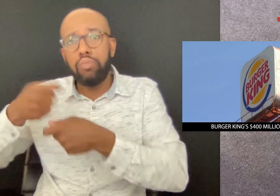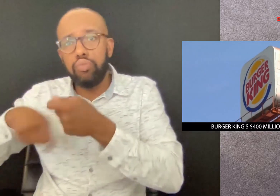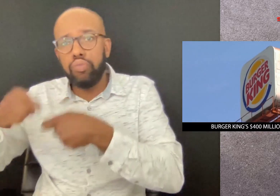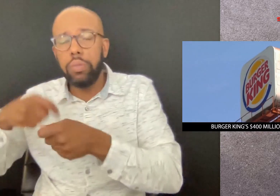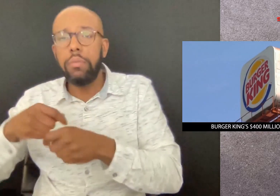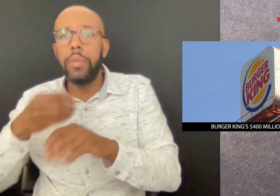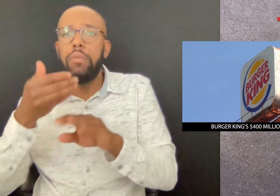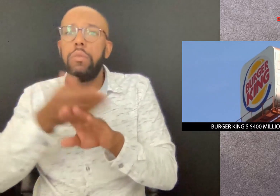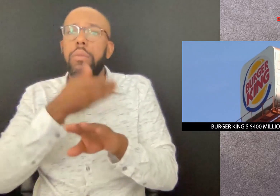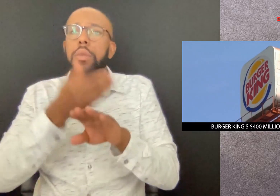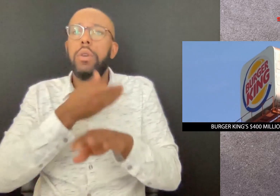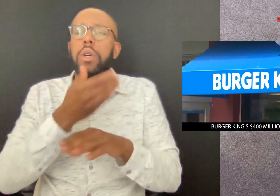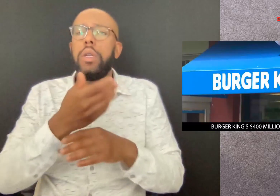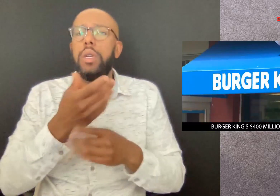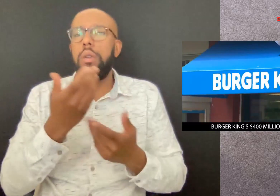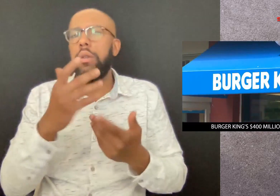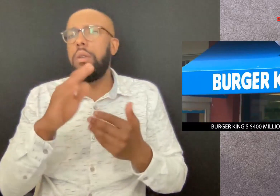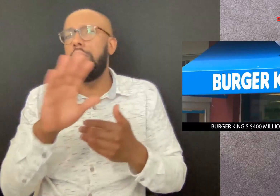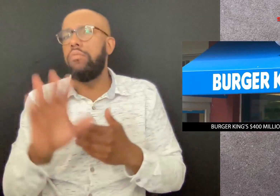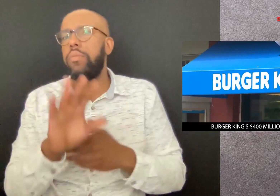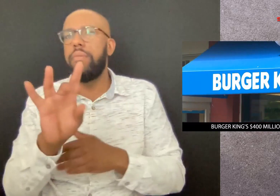remodeling 800 restaurants